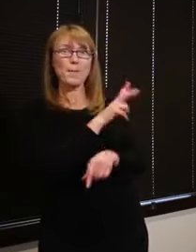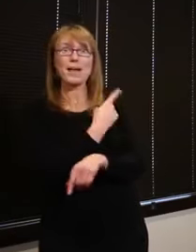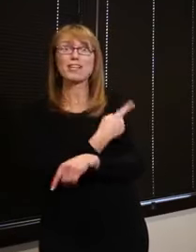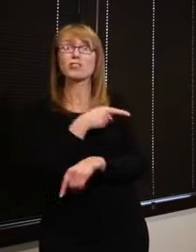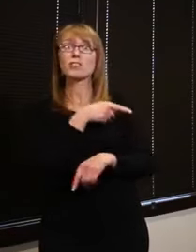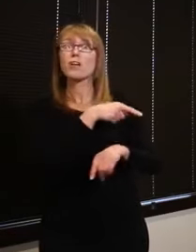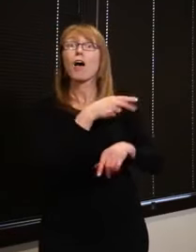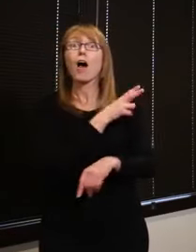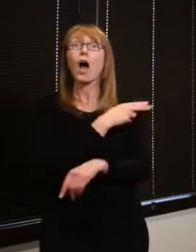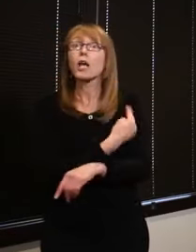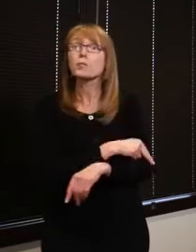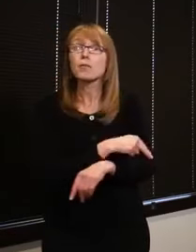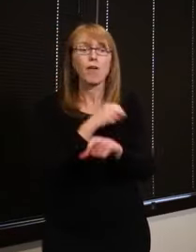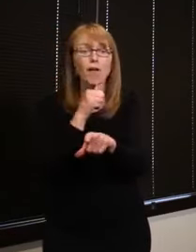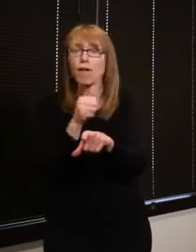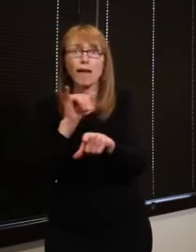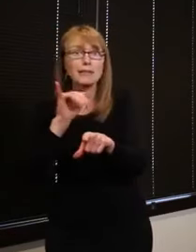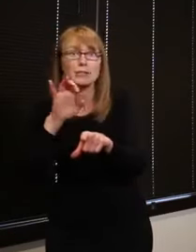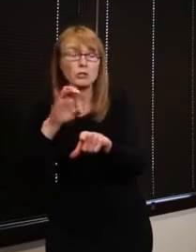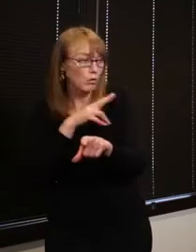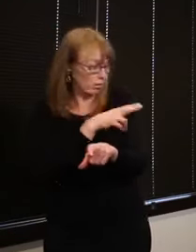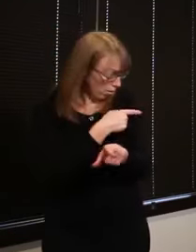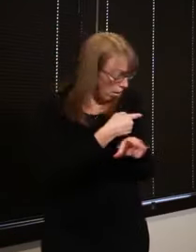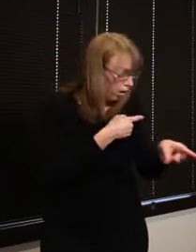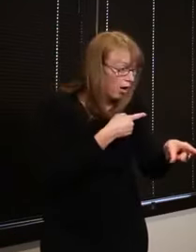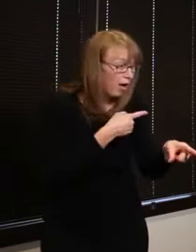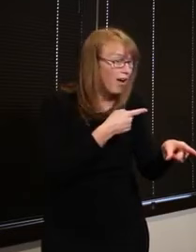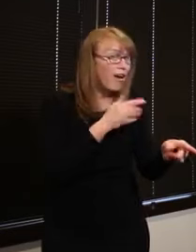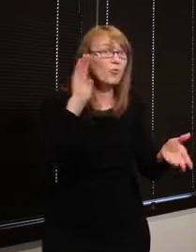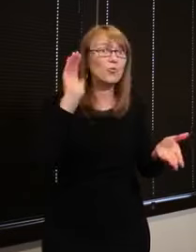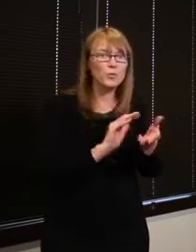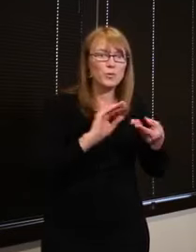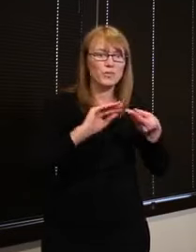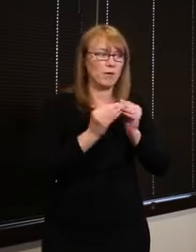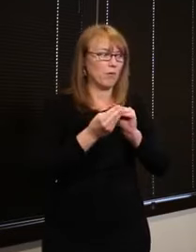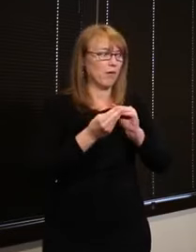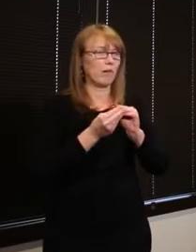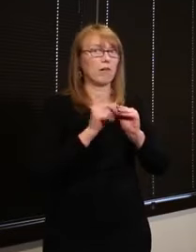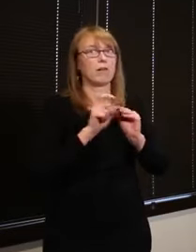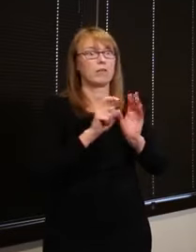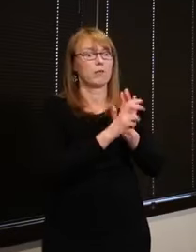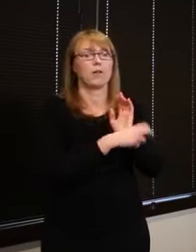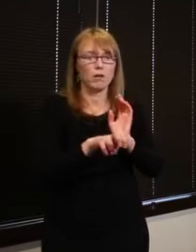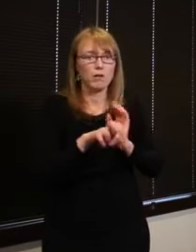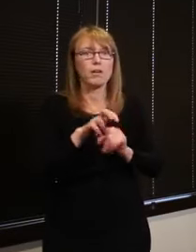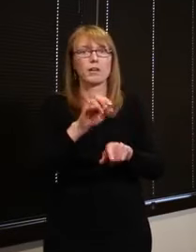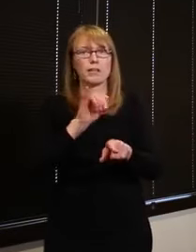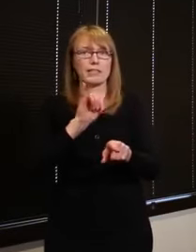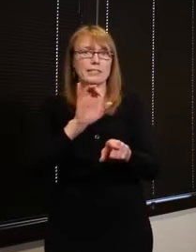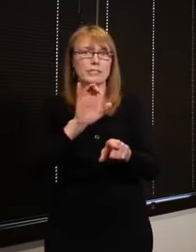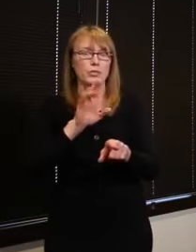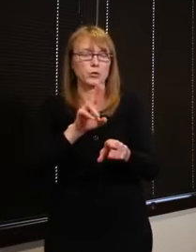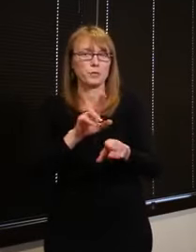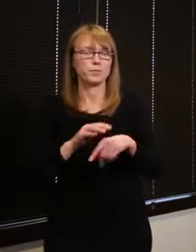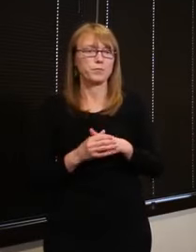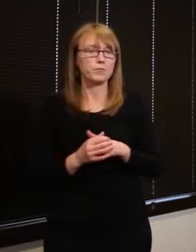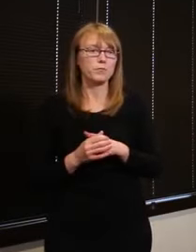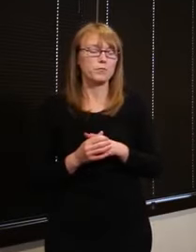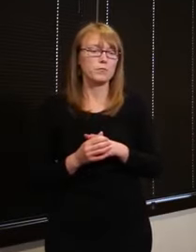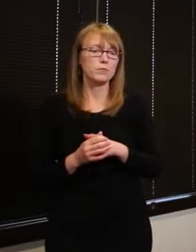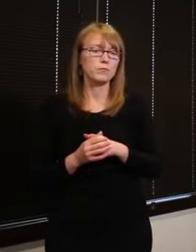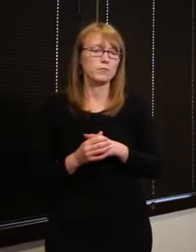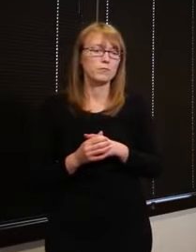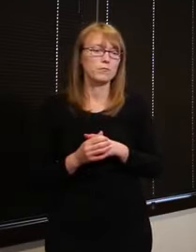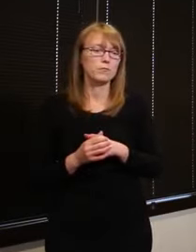How many ventilators do task force hospitals have in the region? And were any of those sourced from outside of the region